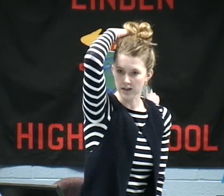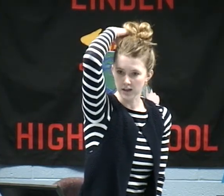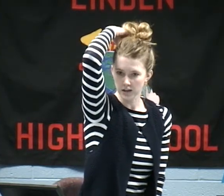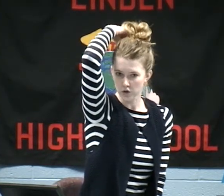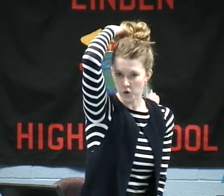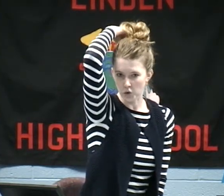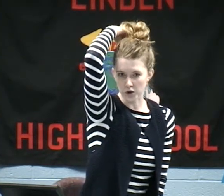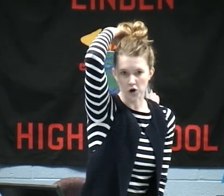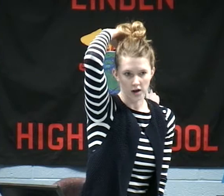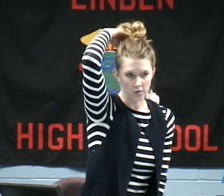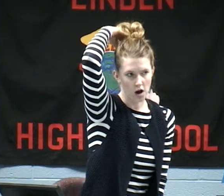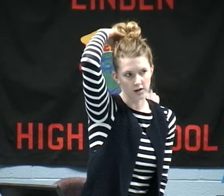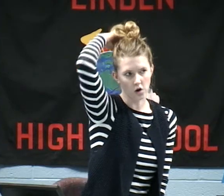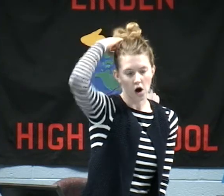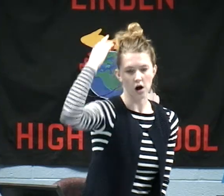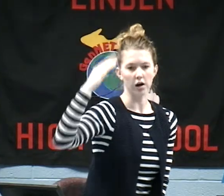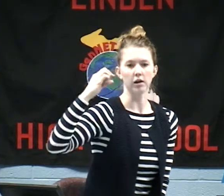everything. So their crosswalks are